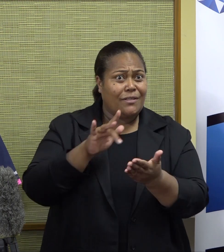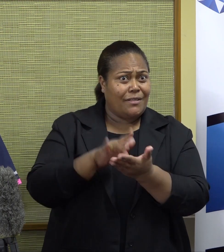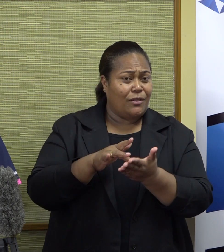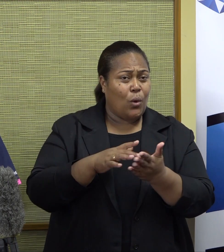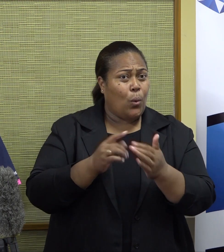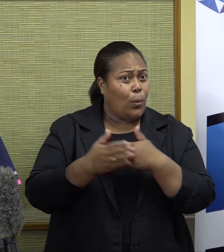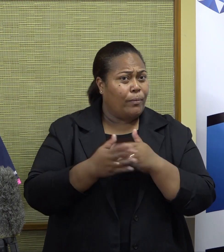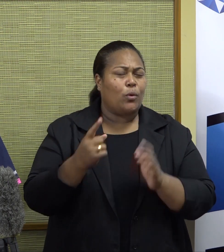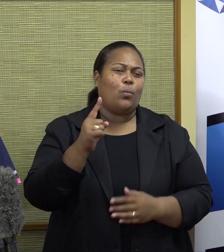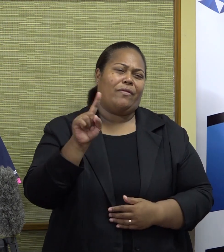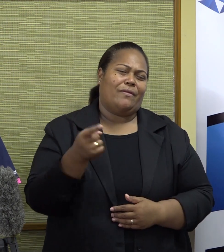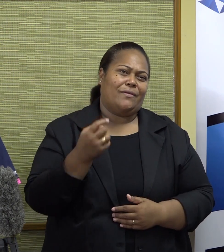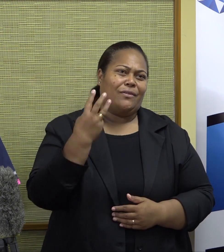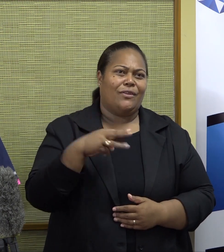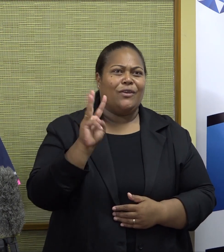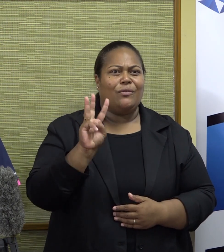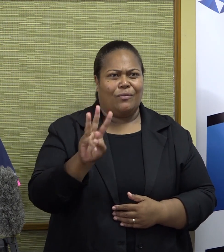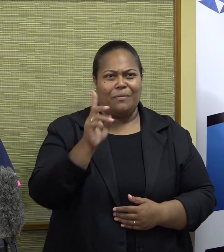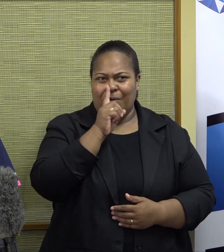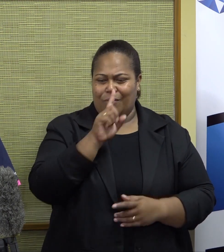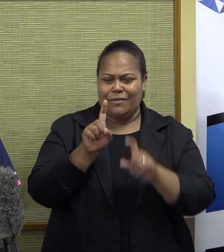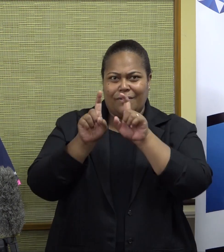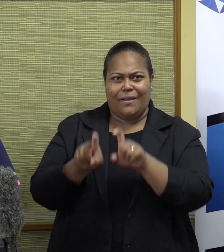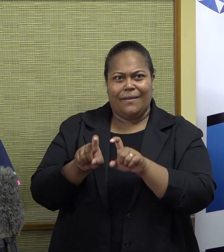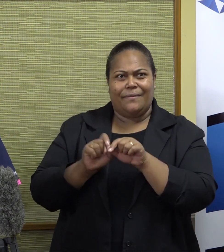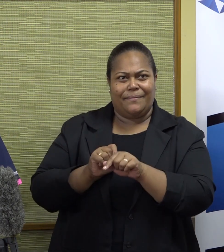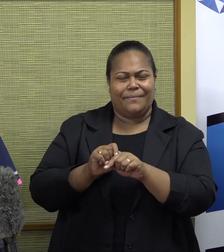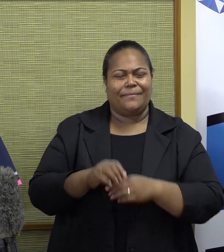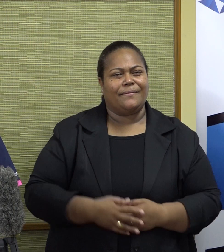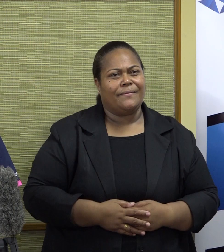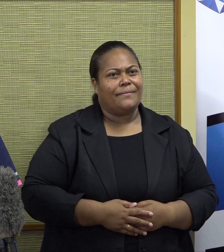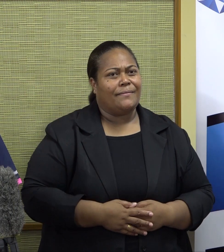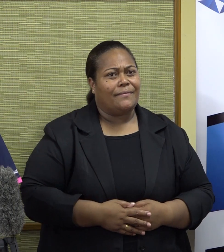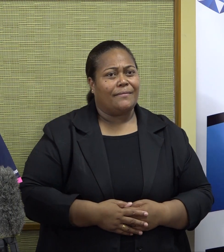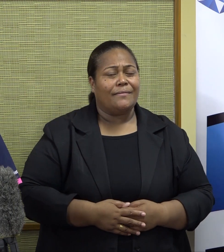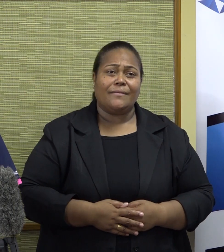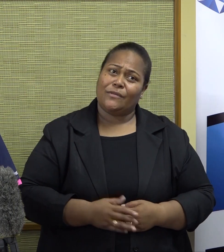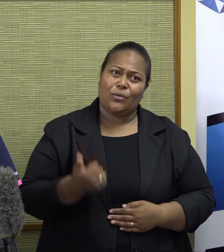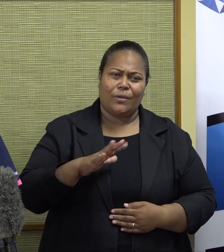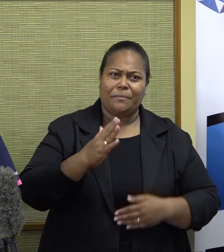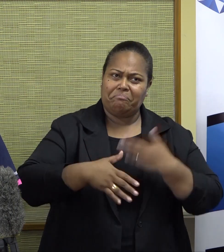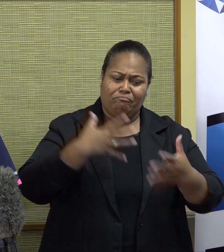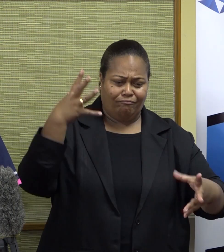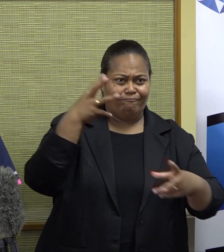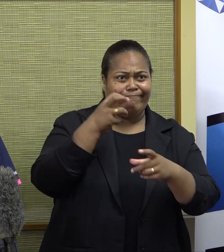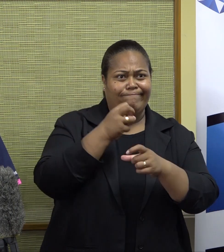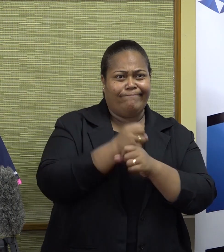with 1,033 evacuees residing in this evacuation centre. As I had said, that brings a total